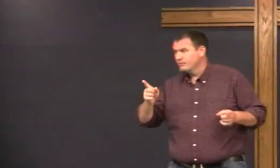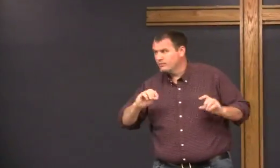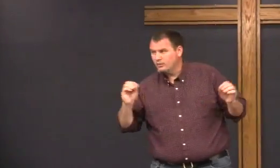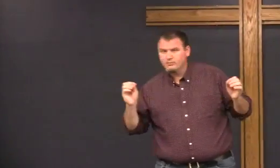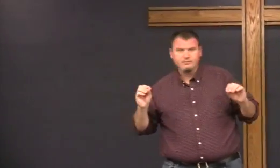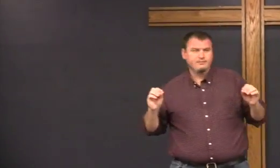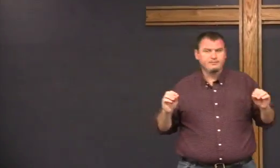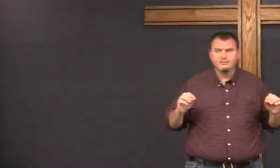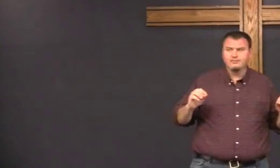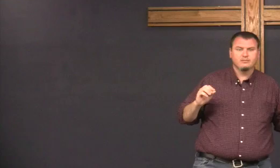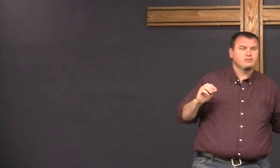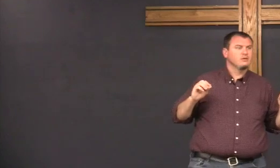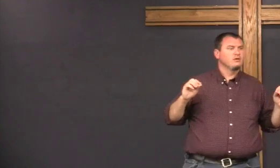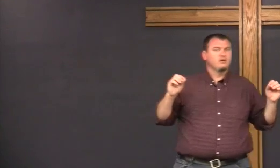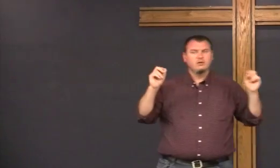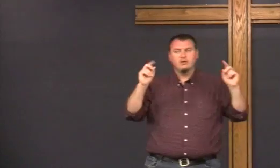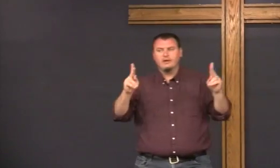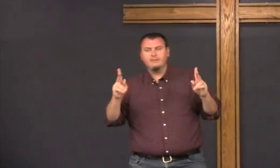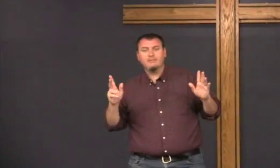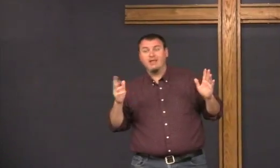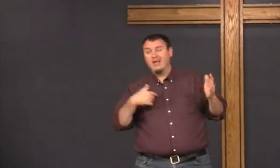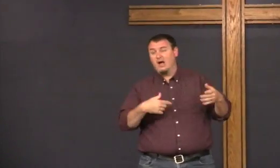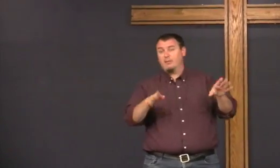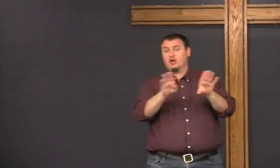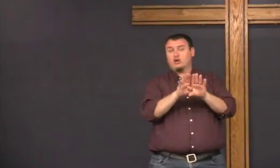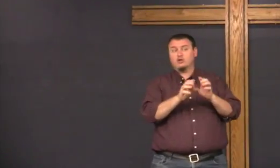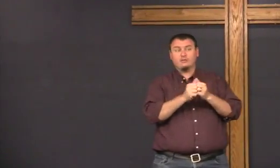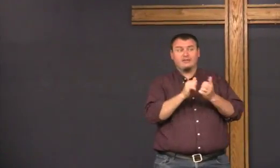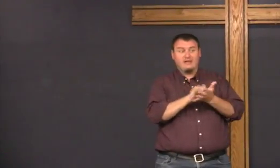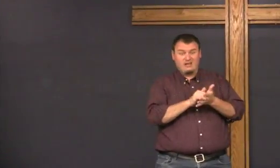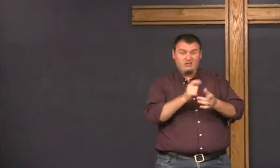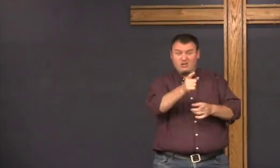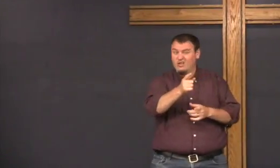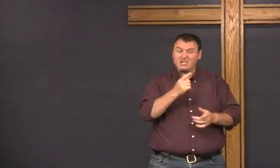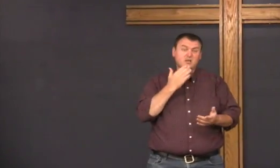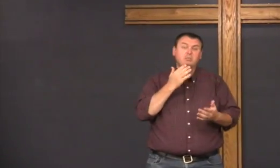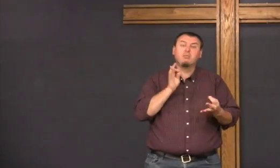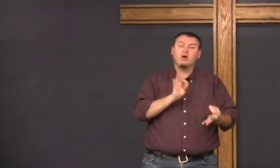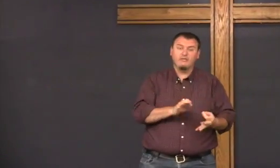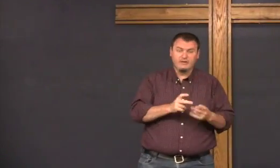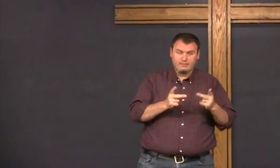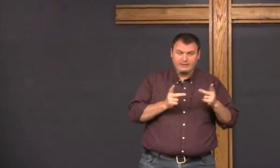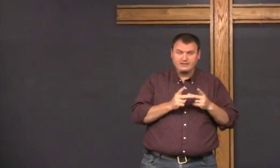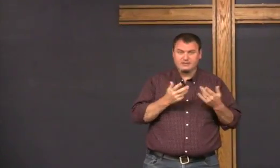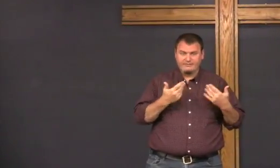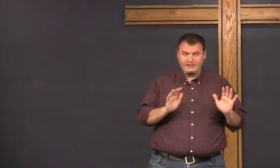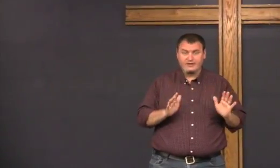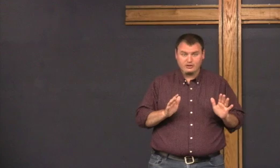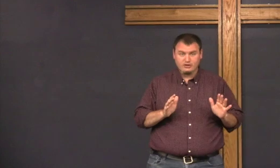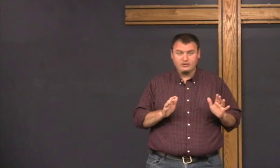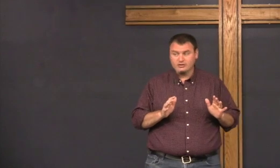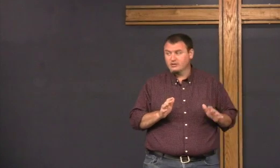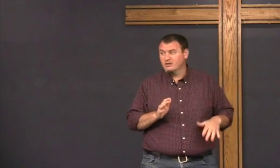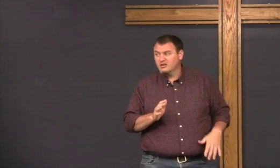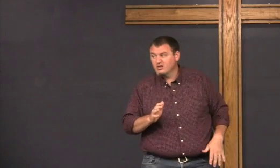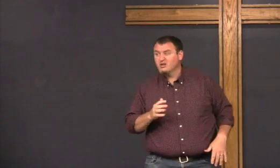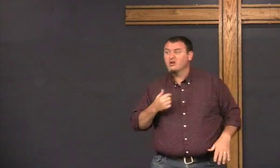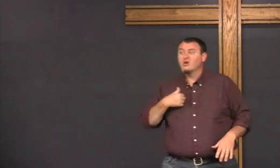No. Okay. I'm going to close with that. It's a perfect place to finish.